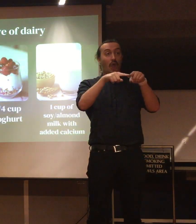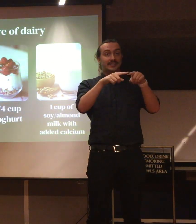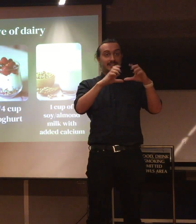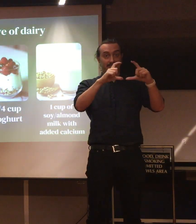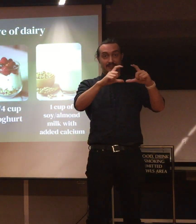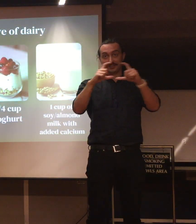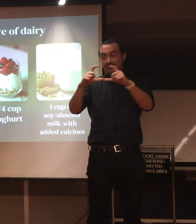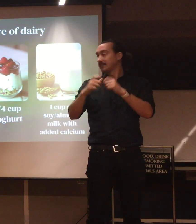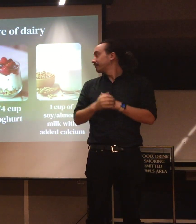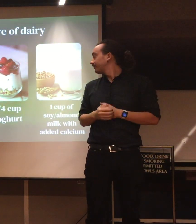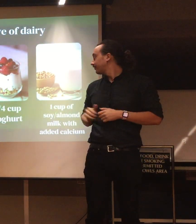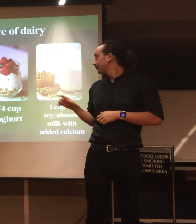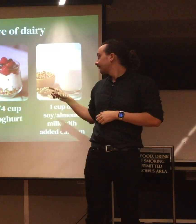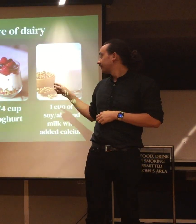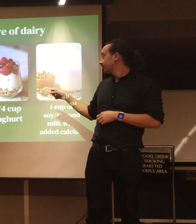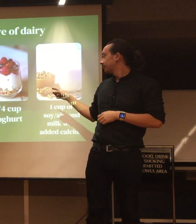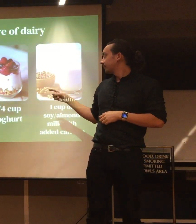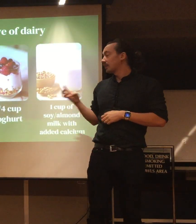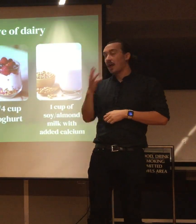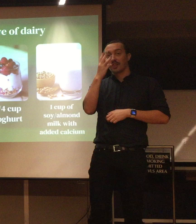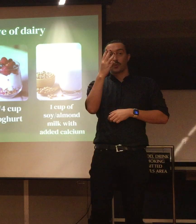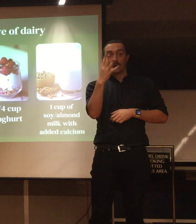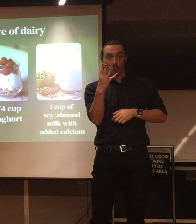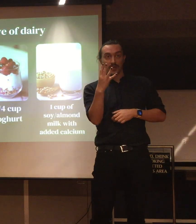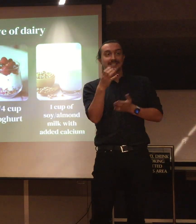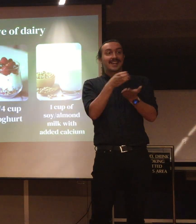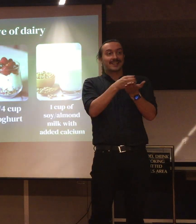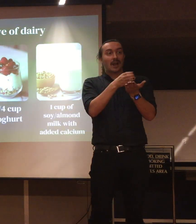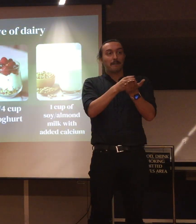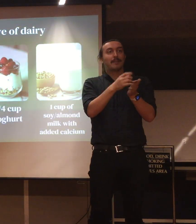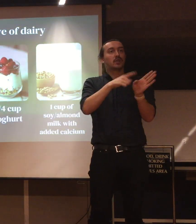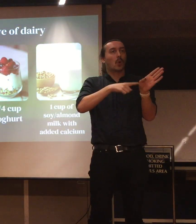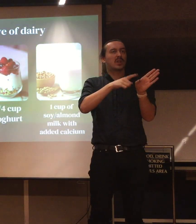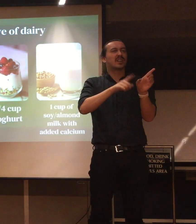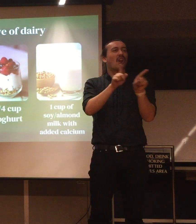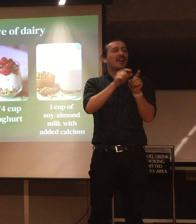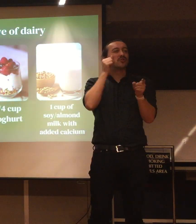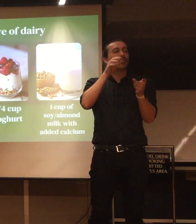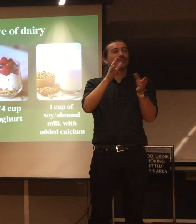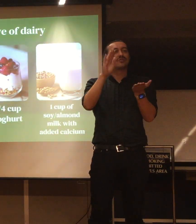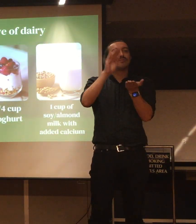3/4 of a cup of yogurt, which is about one of those small tubs,